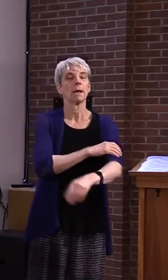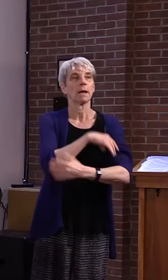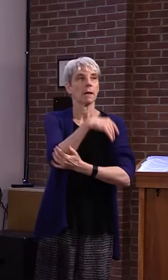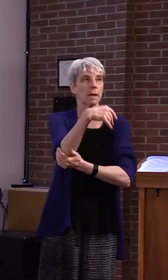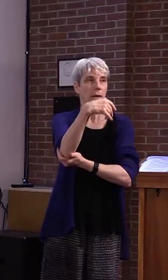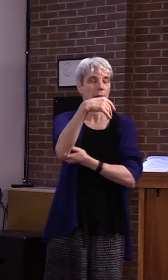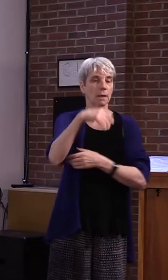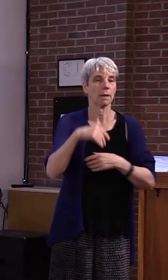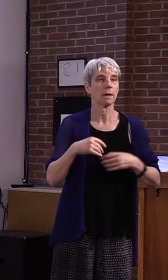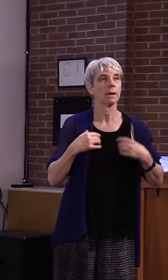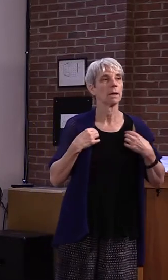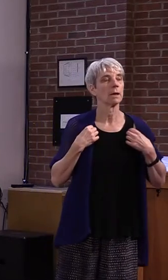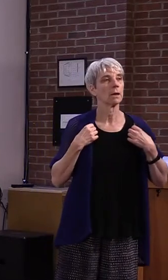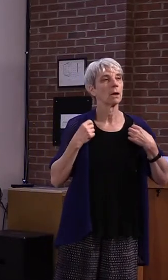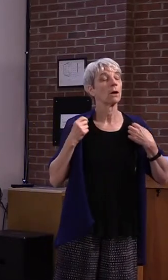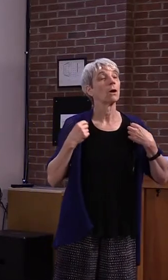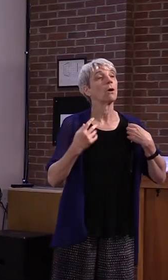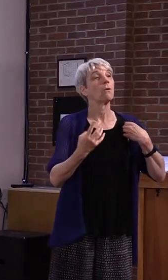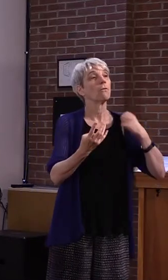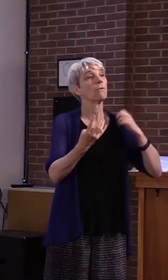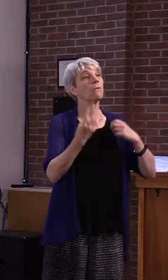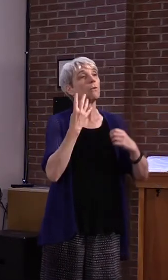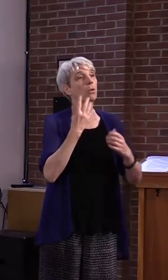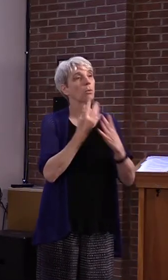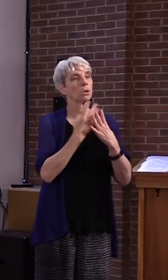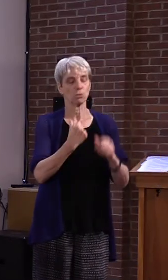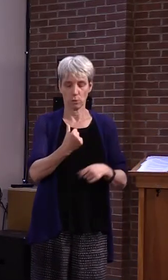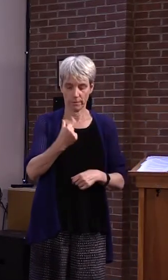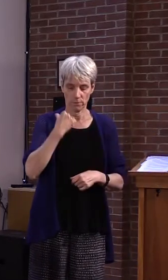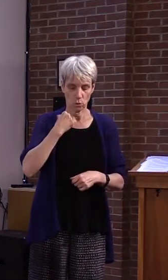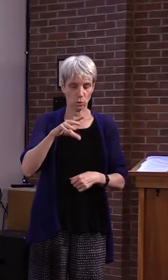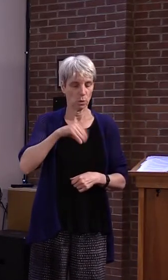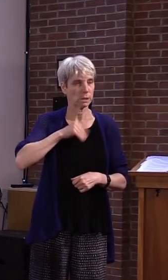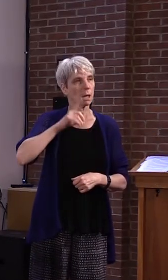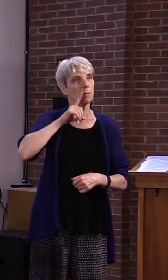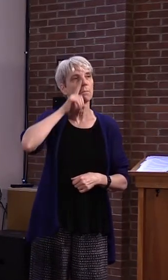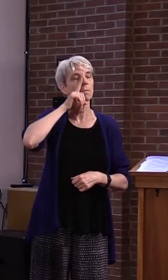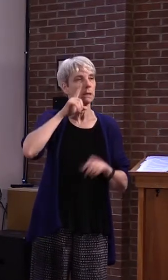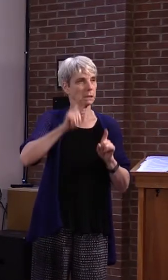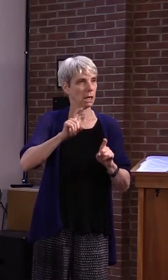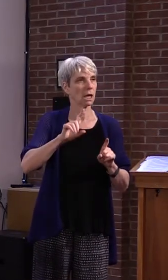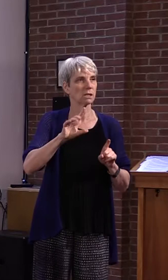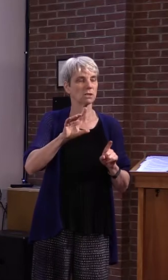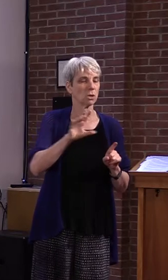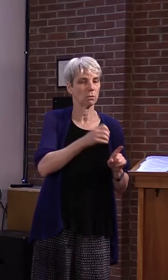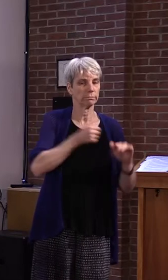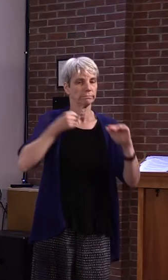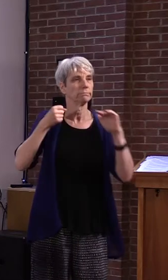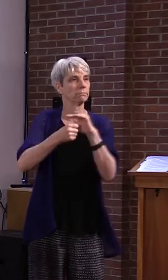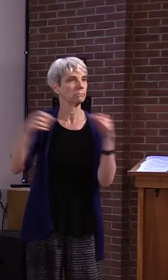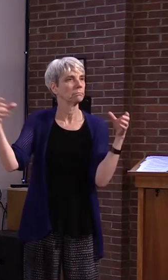four total that refused to take the test down there, and they're treated separately